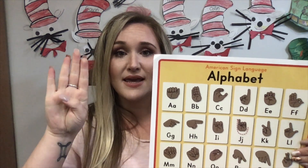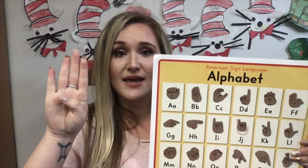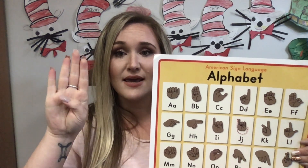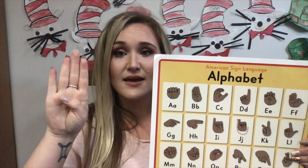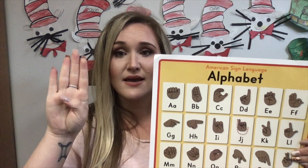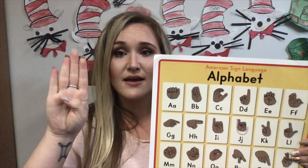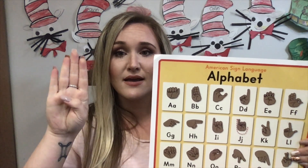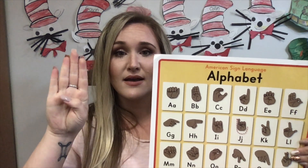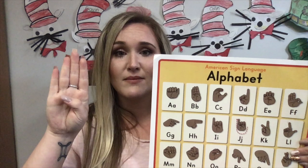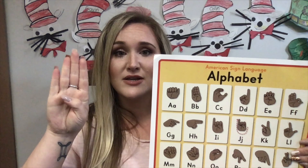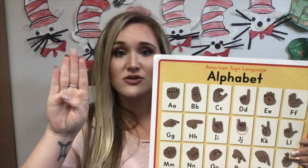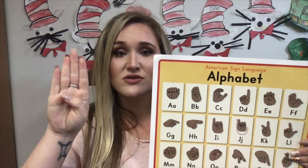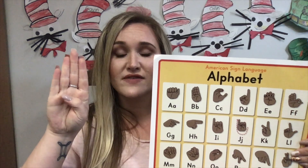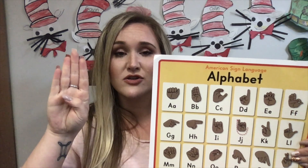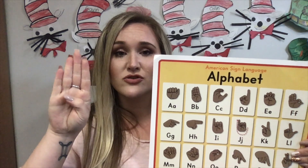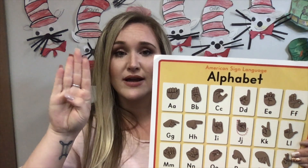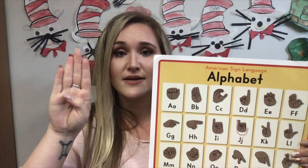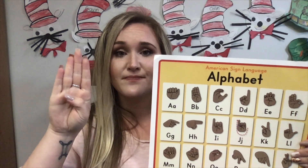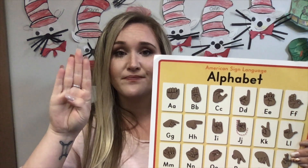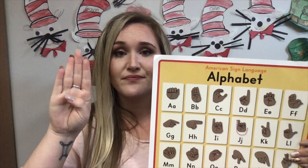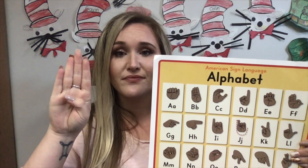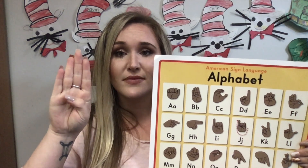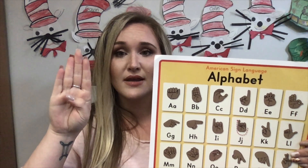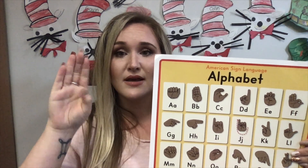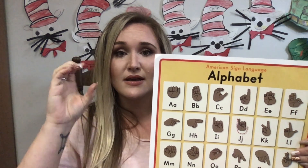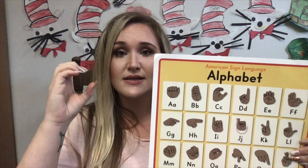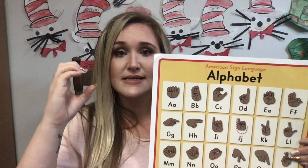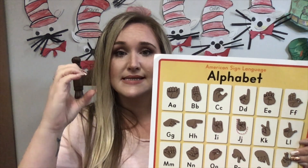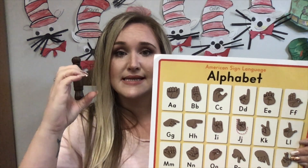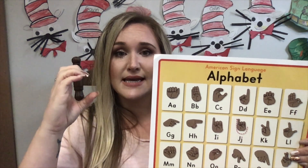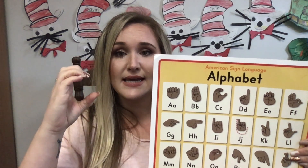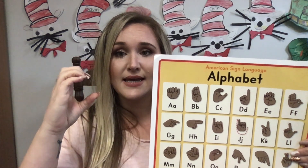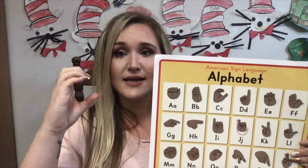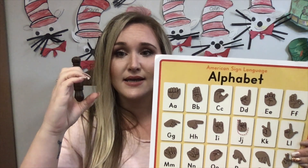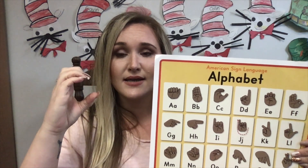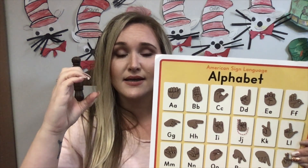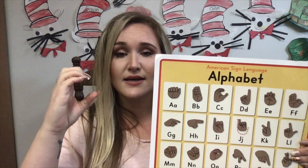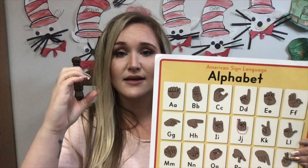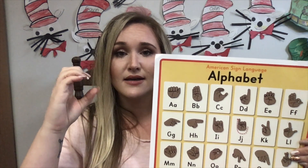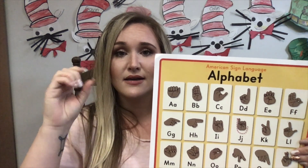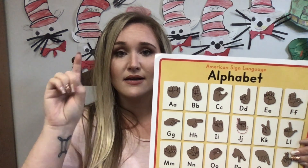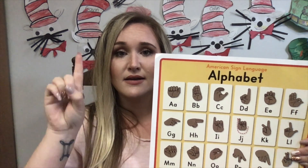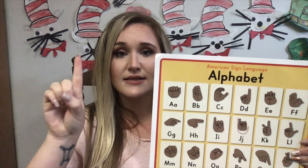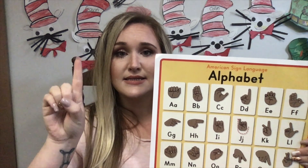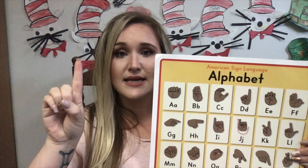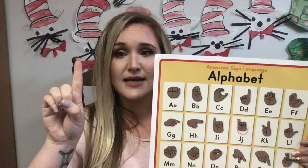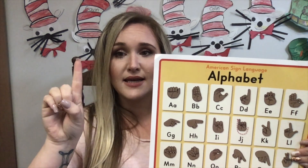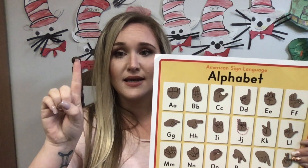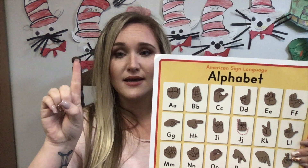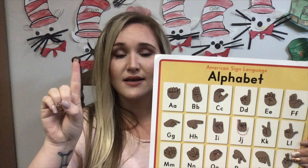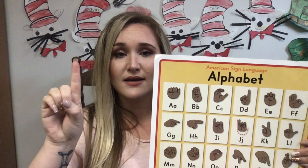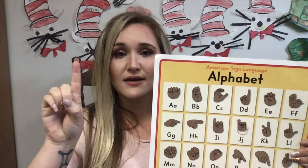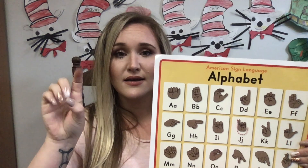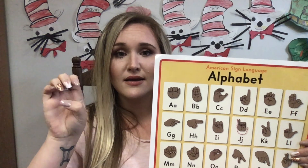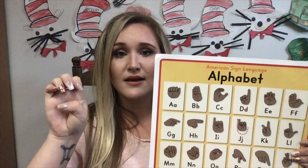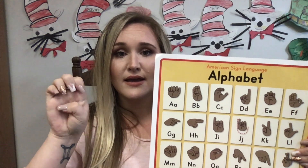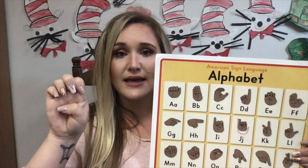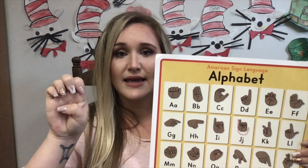B, make sure those fingers are in. C, D,